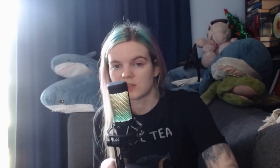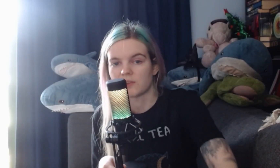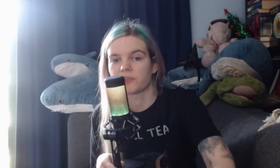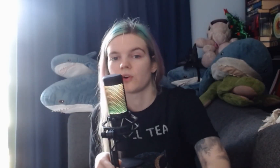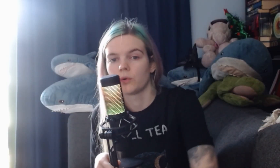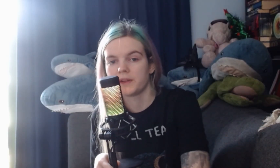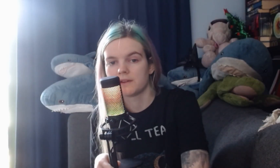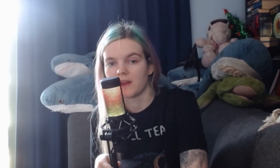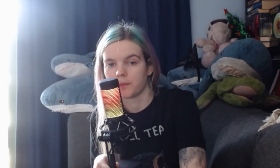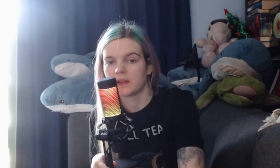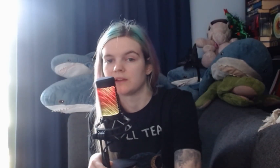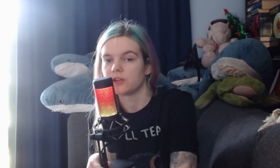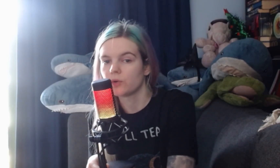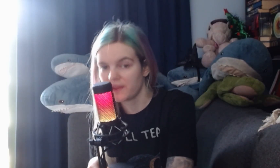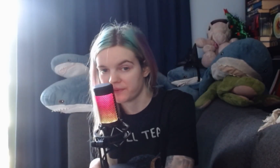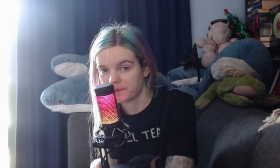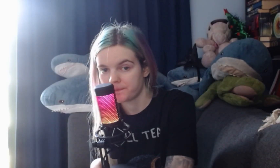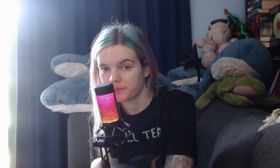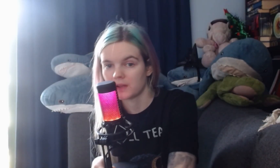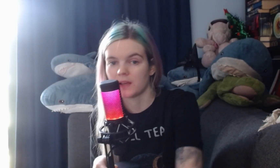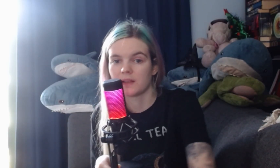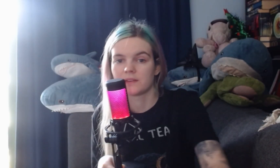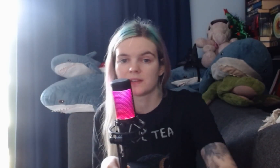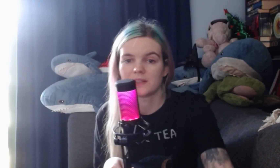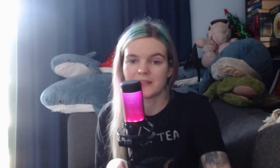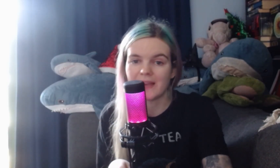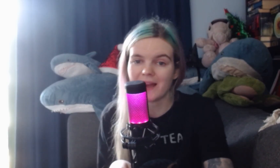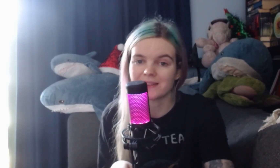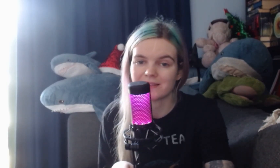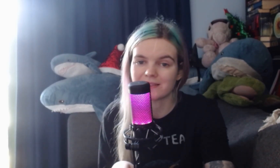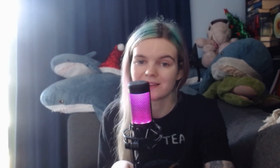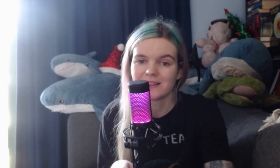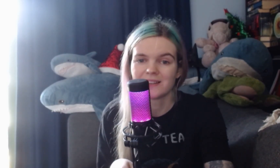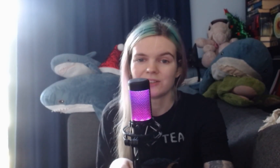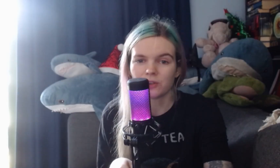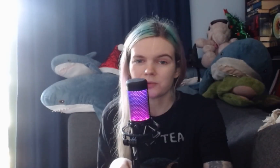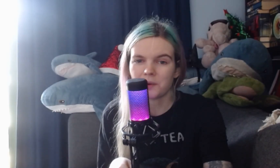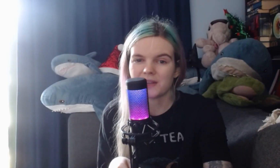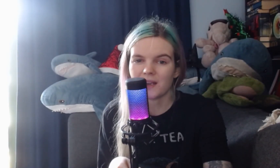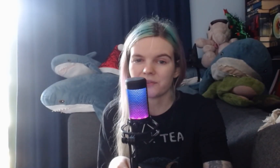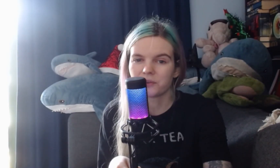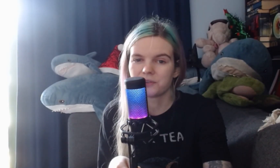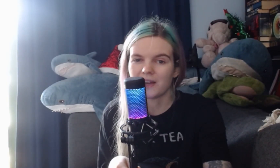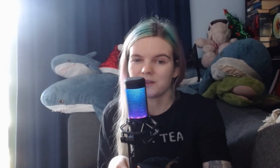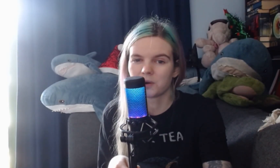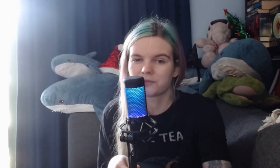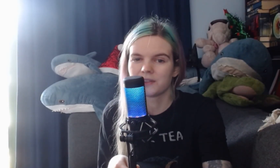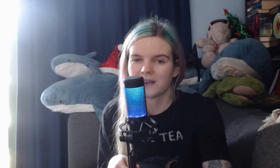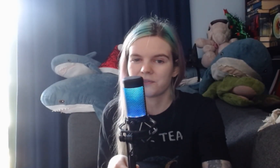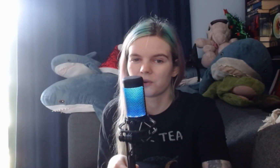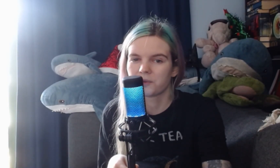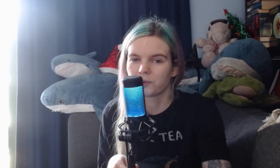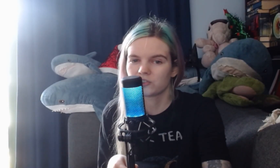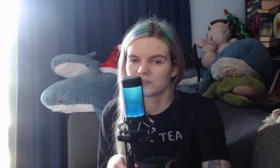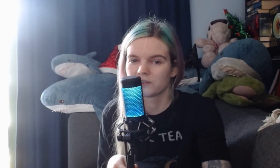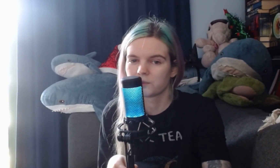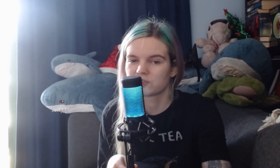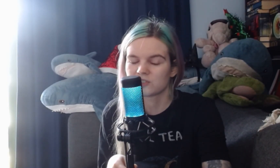is only available in the US. And yeah, that's not very nice. So if anyone from Lightstorm is watching this, which I'm